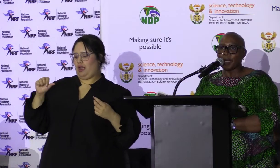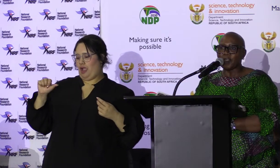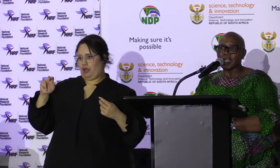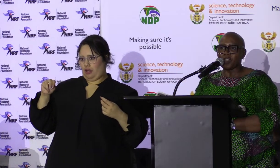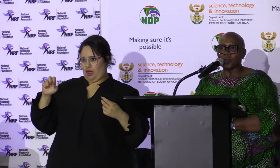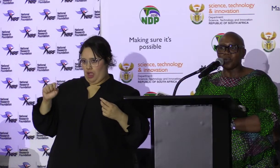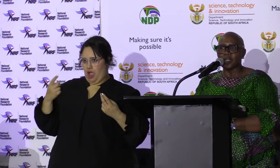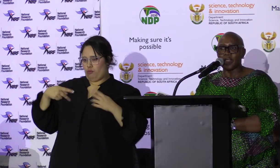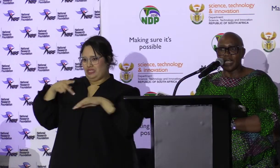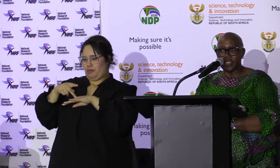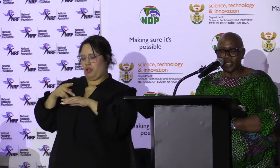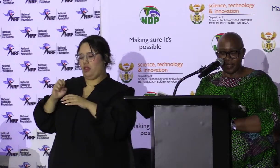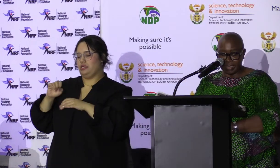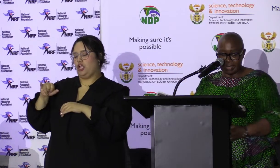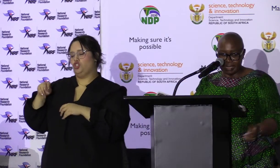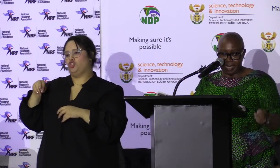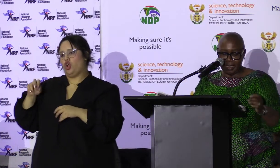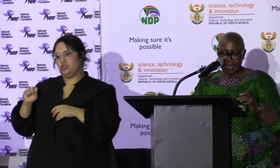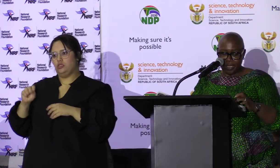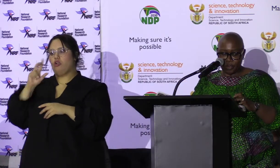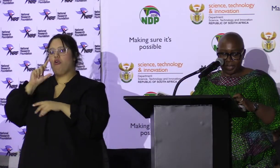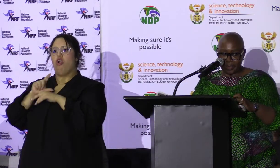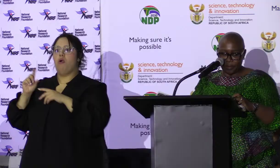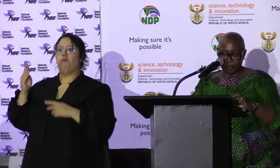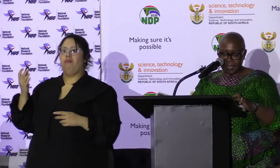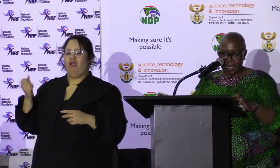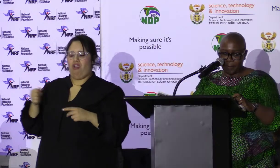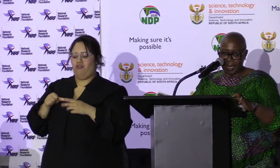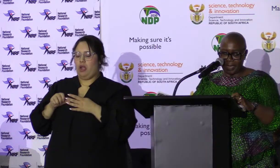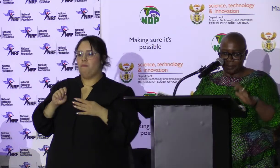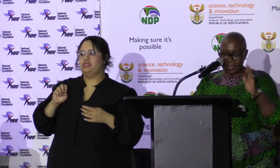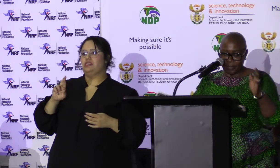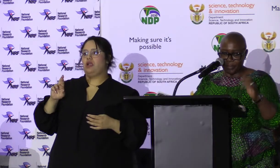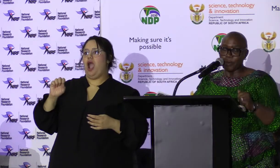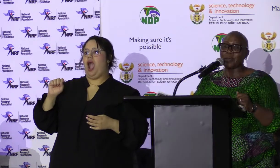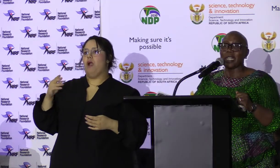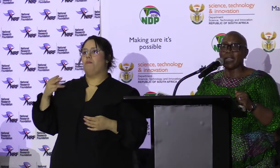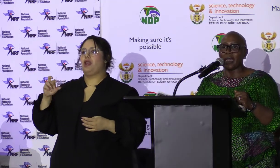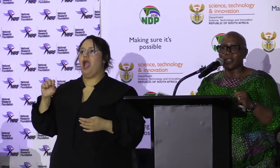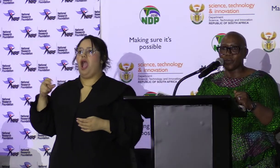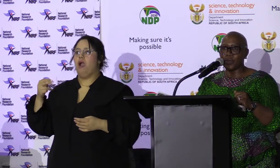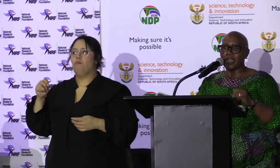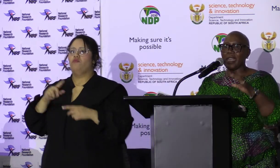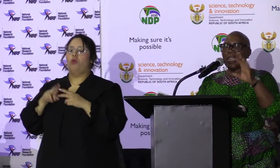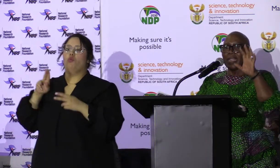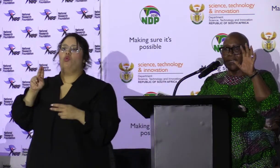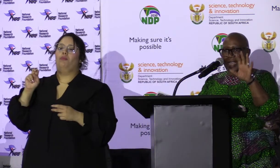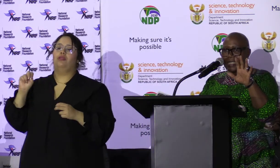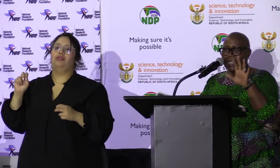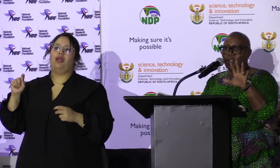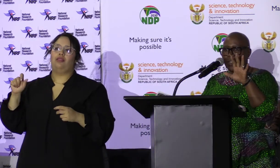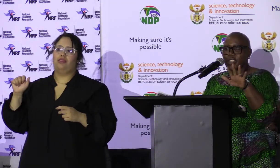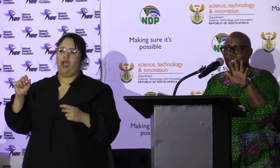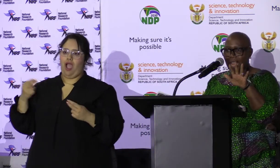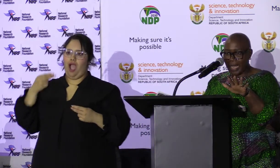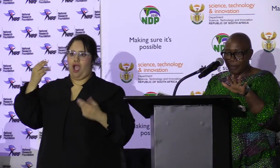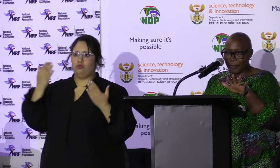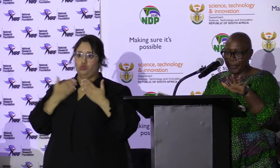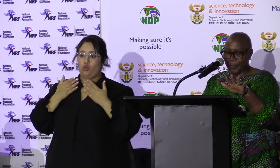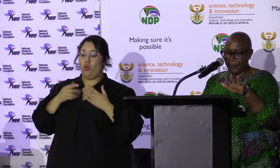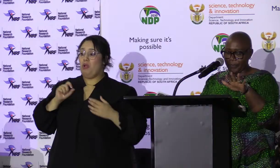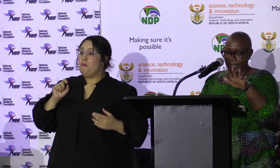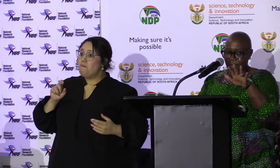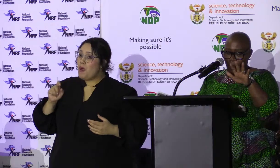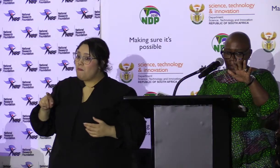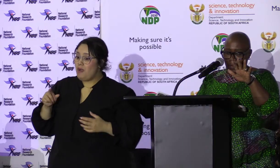the principal of St. John's College, that is here, together with Mr. Abrahams from Umtata High School. In that innovation